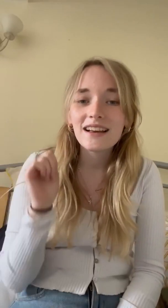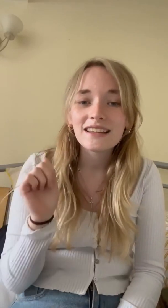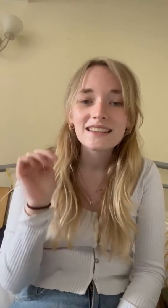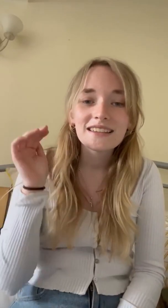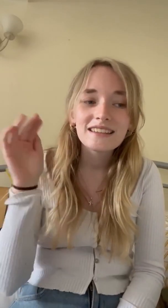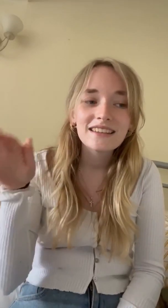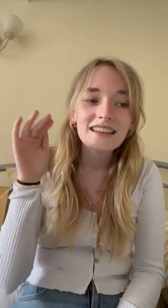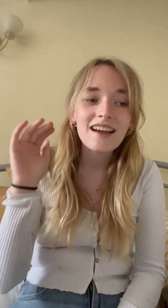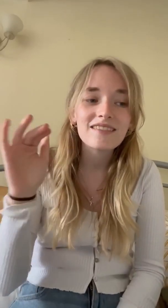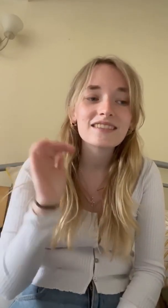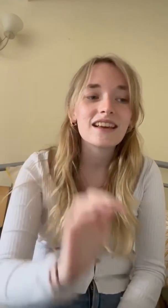Outside,